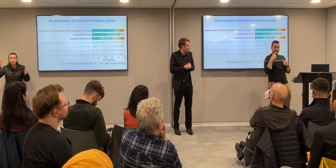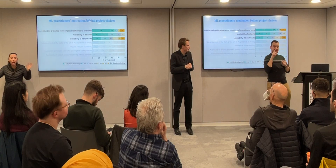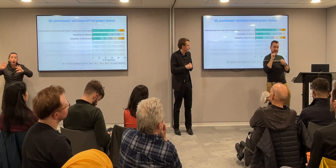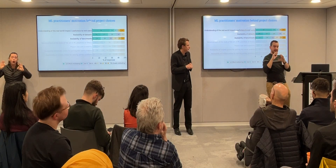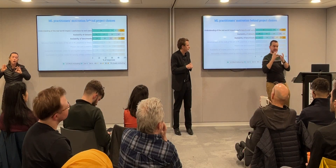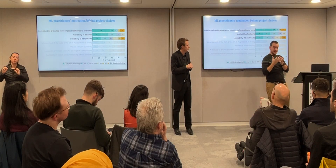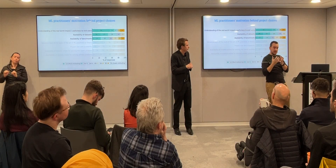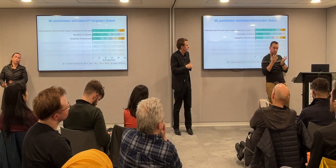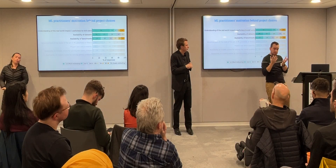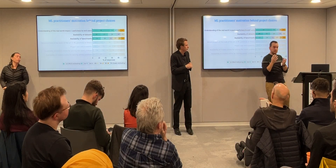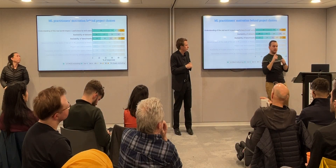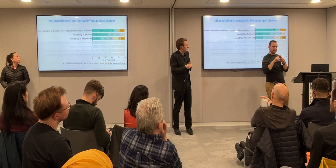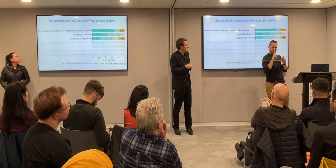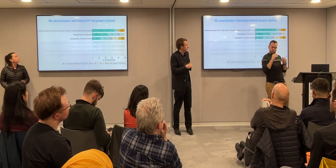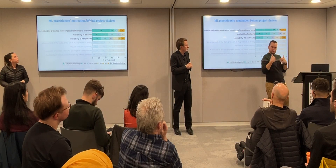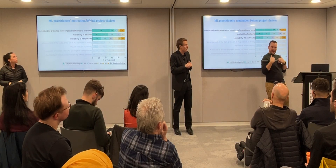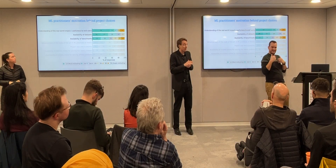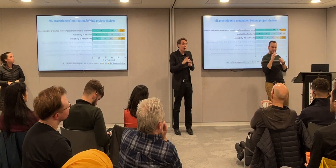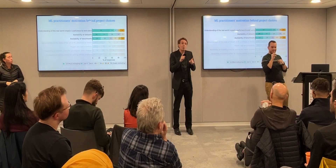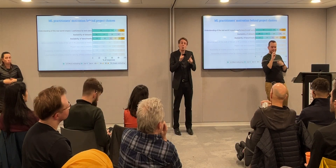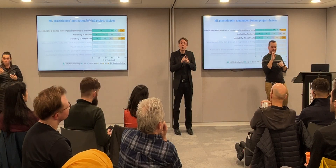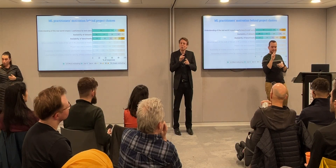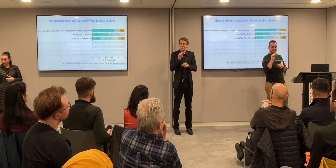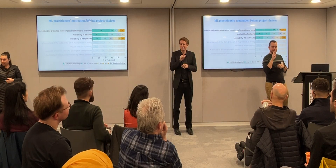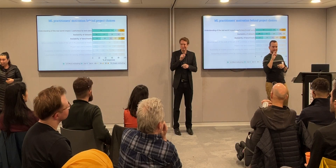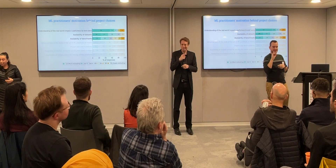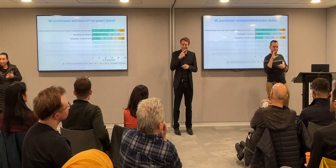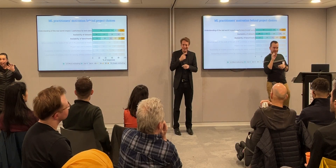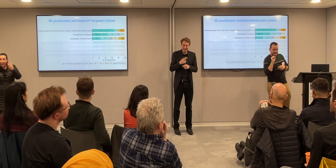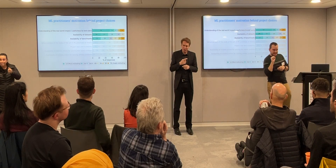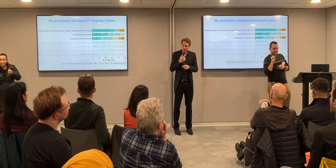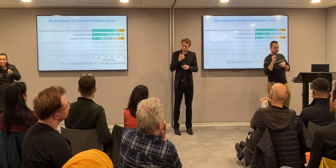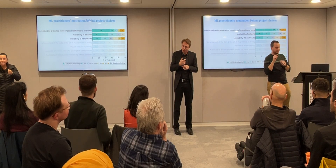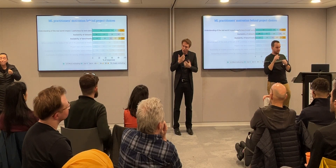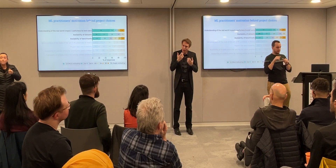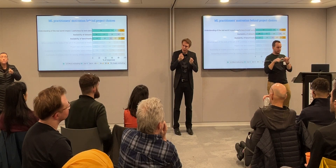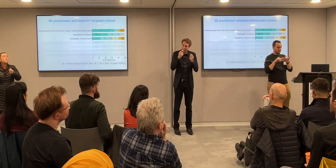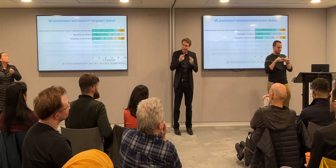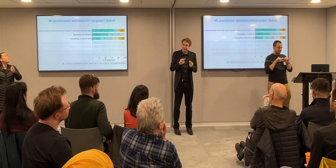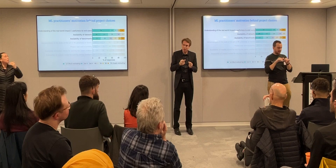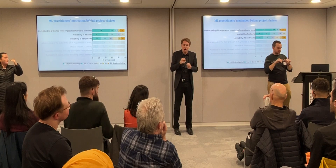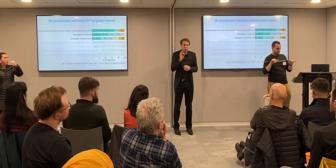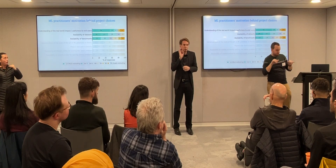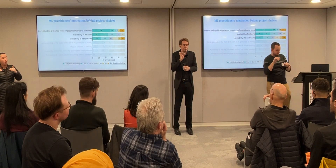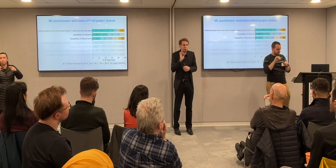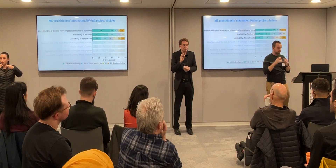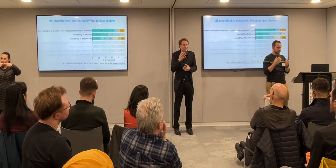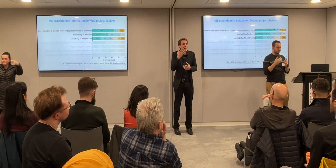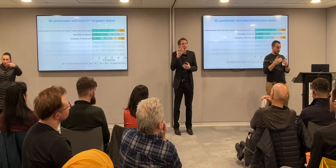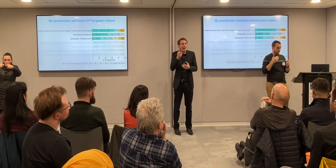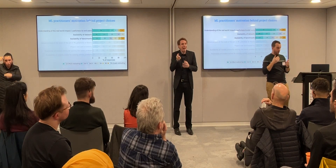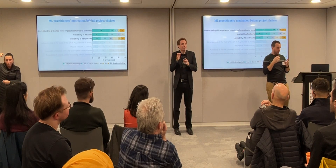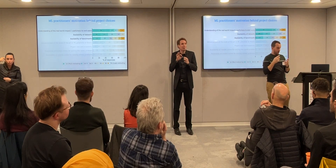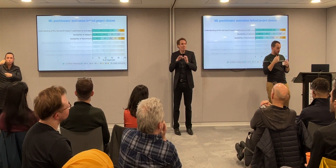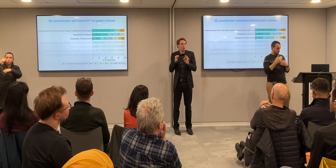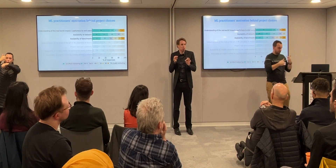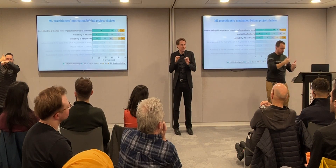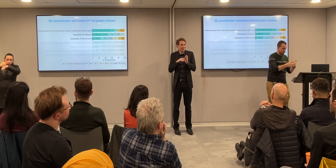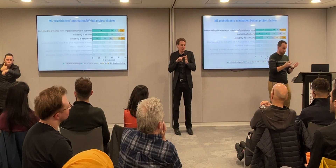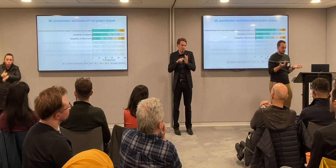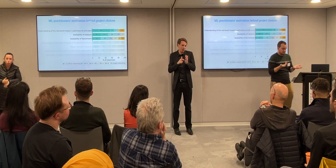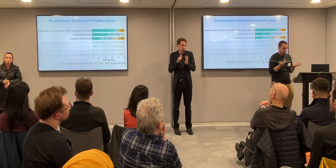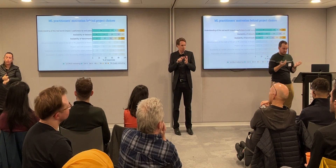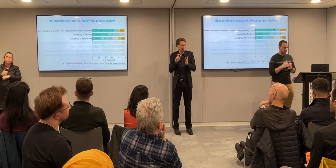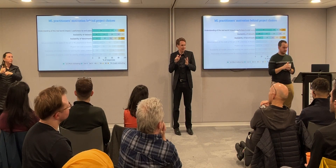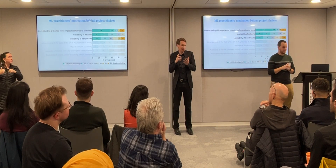In addition, they were saying, okay, if you've got the data set, do you have the metrics? Do you have the benchmarks?